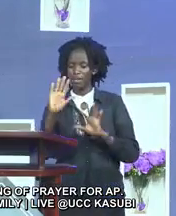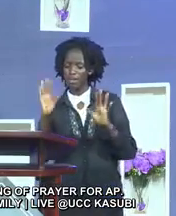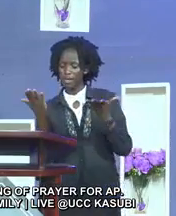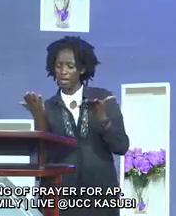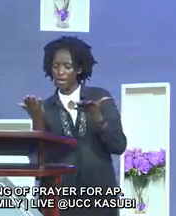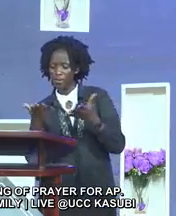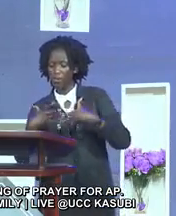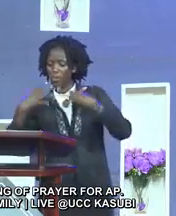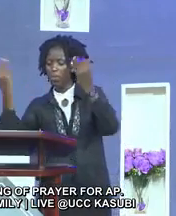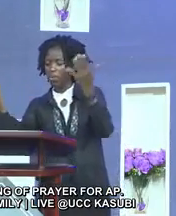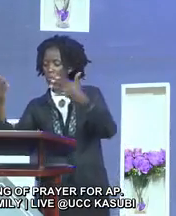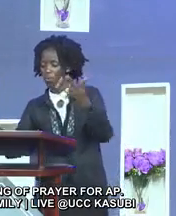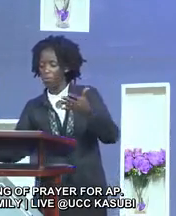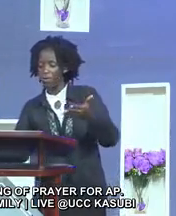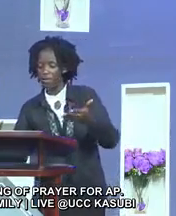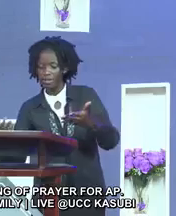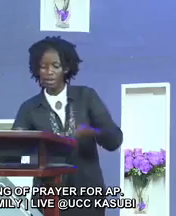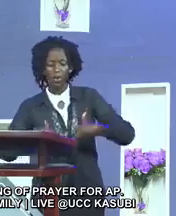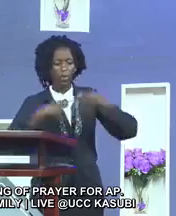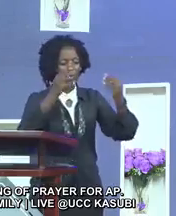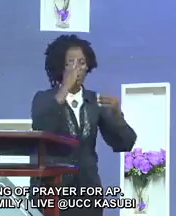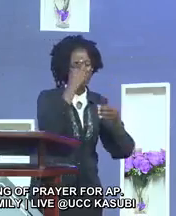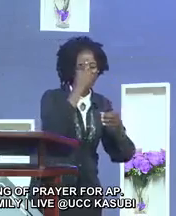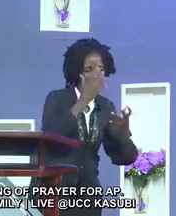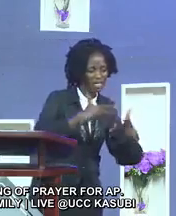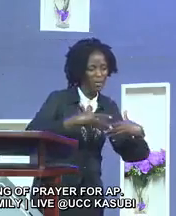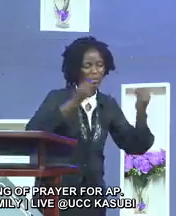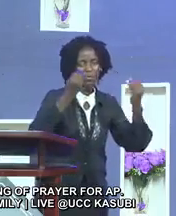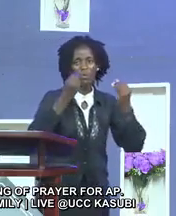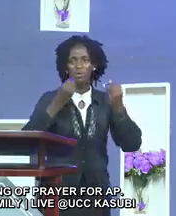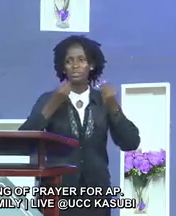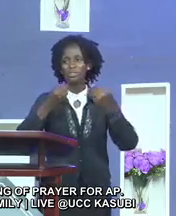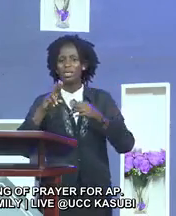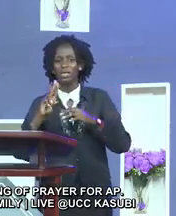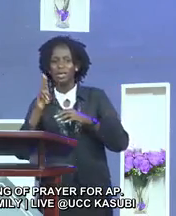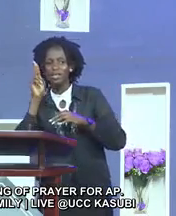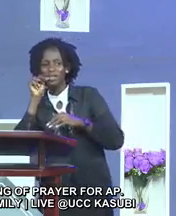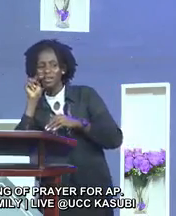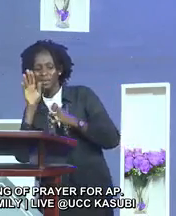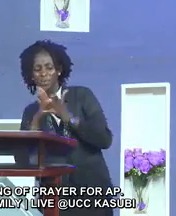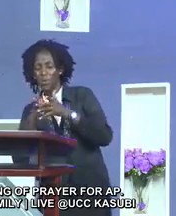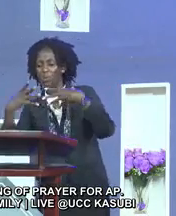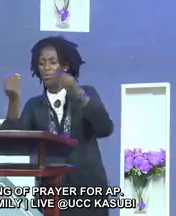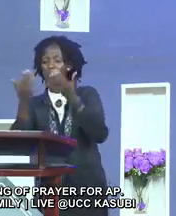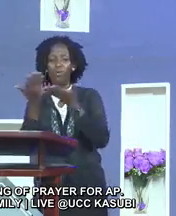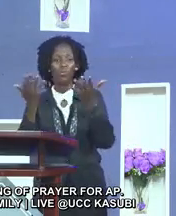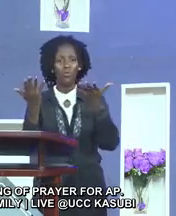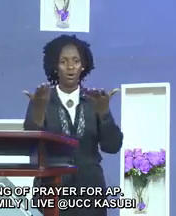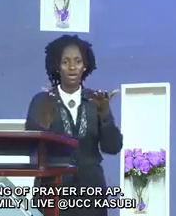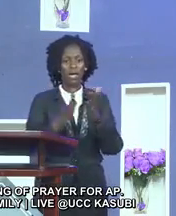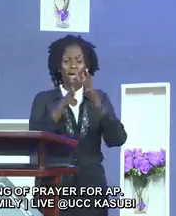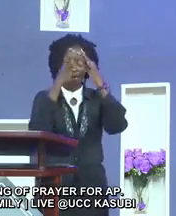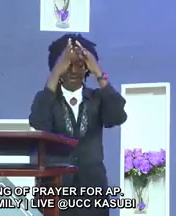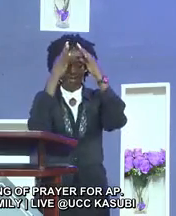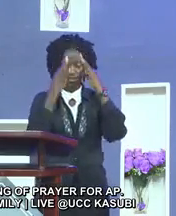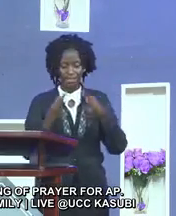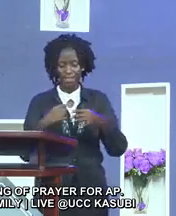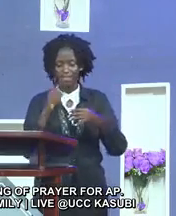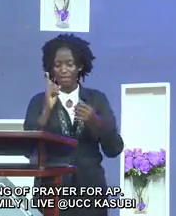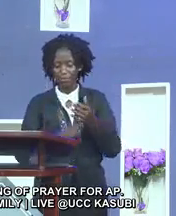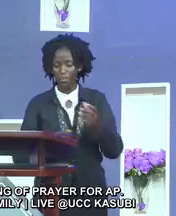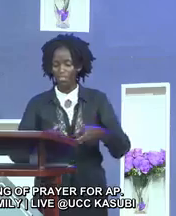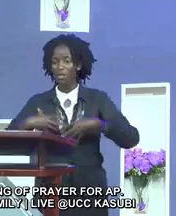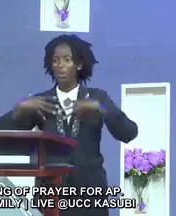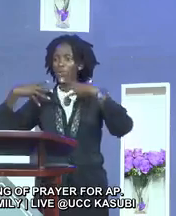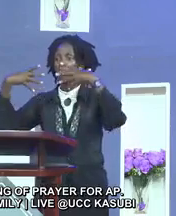Yeetaaga kujjanjabirwa wa, tumutwale wano, tumutwale Nairobi, tumutwale India. A decision nejja, tumutwale